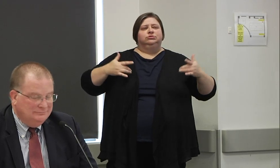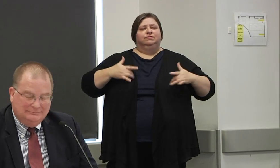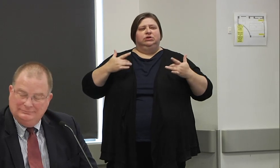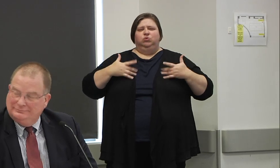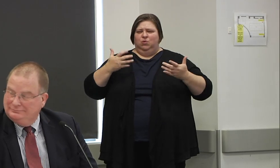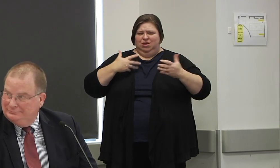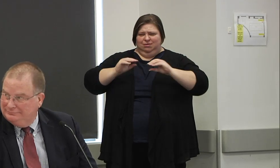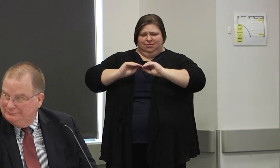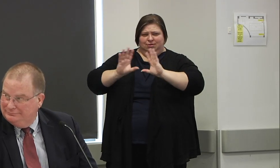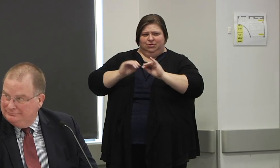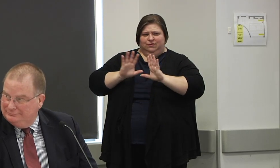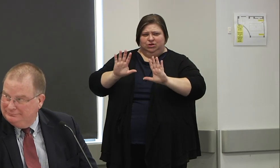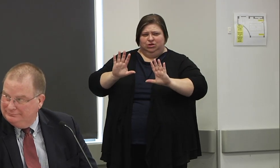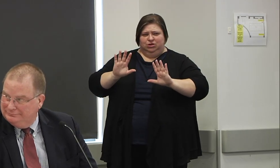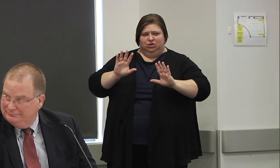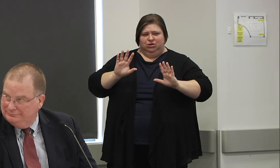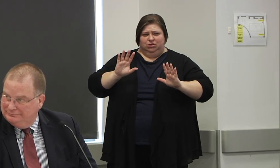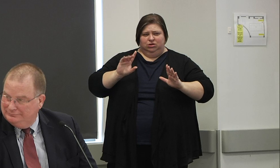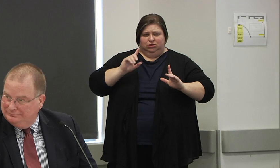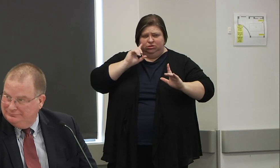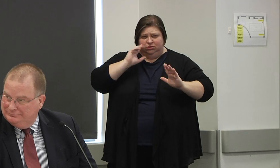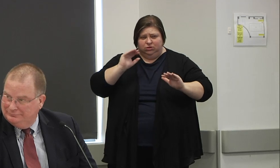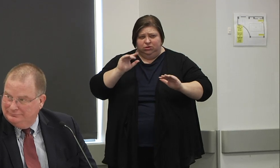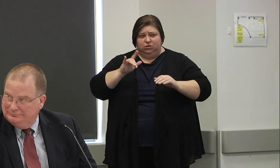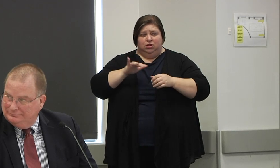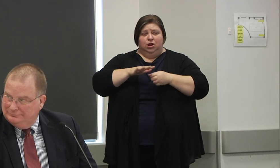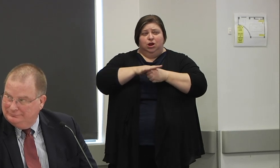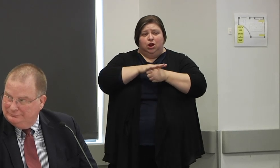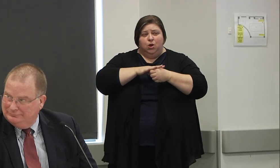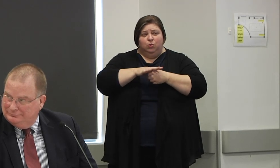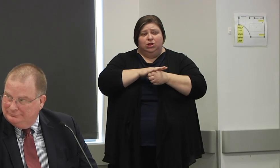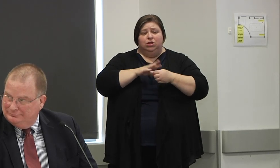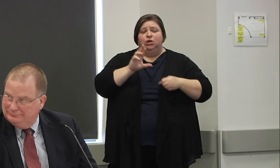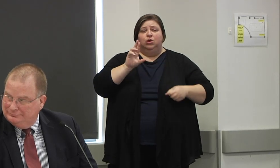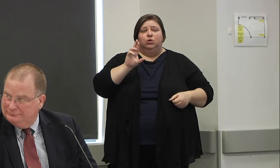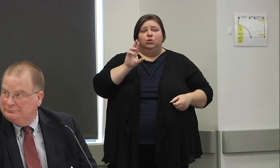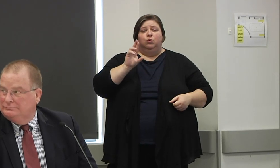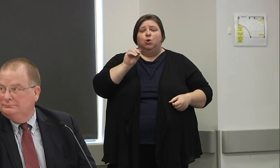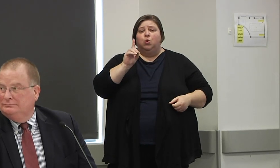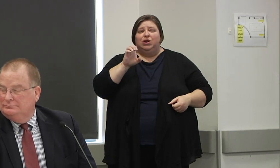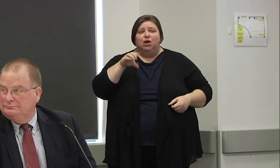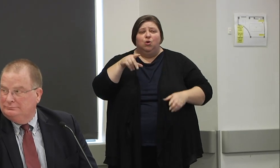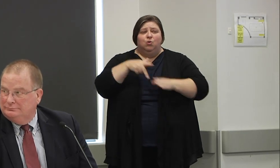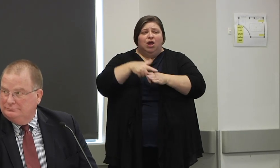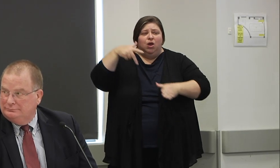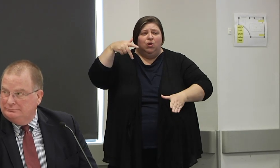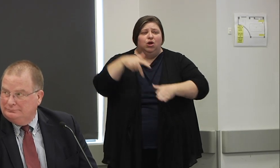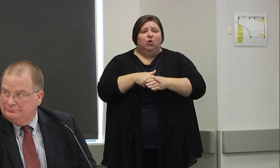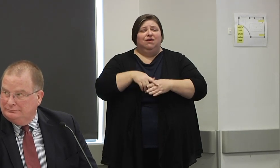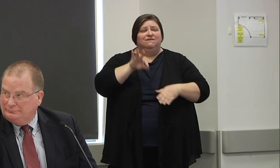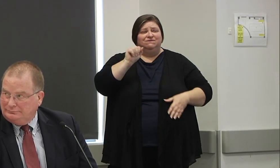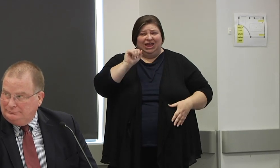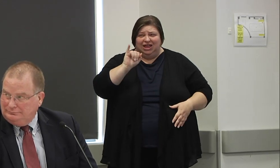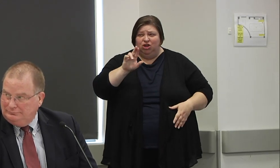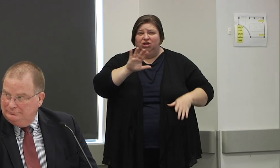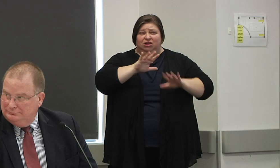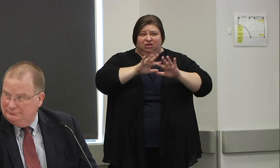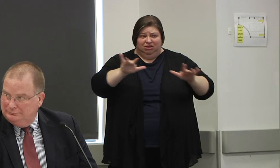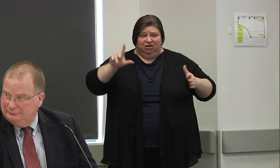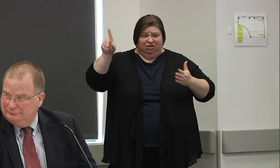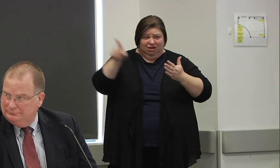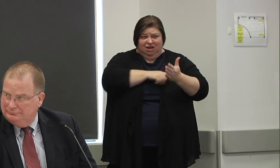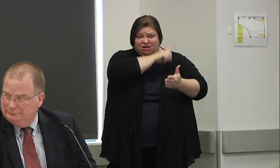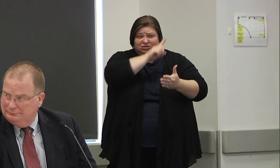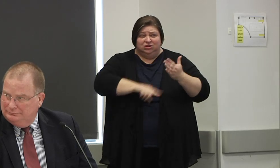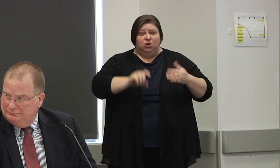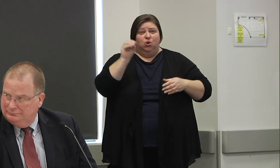expectation that the local rodeos and county fairs are going to have to be canceled? And what about the Oregon State Fair? The answer